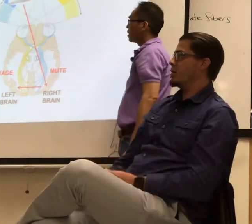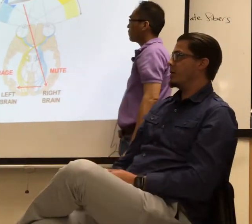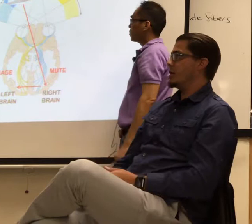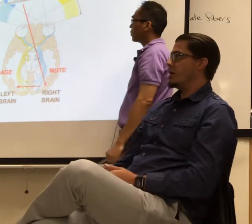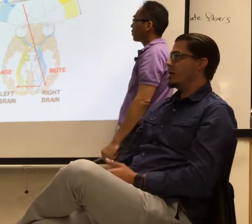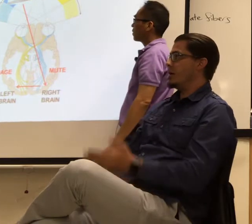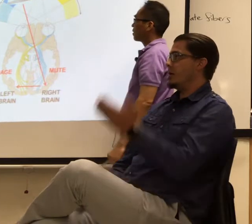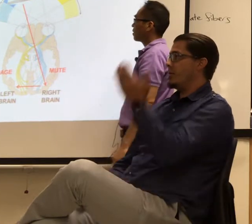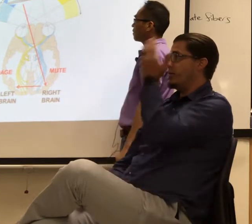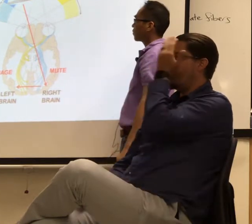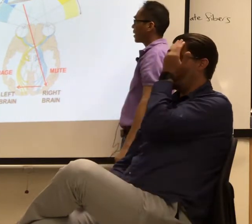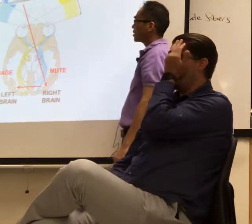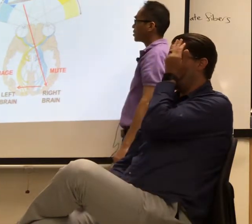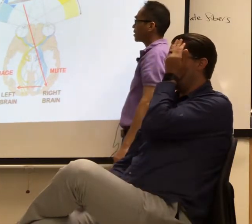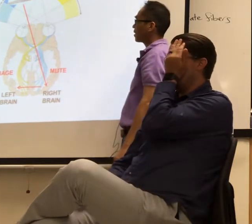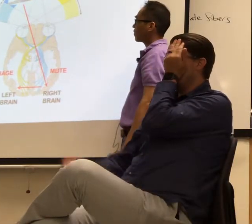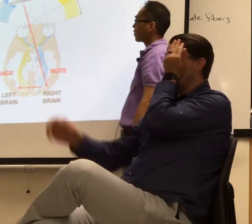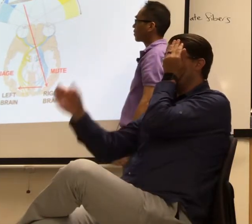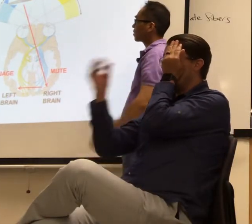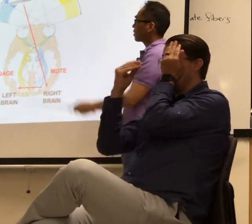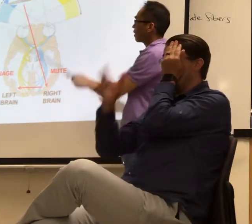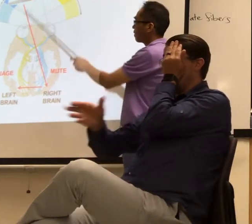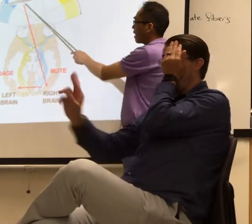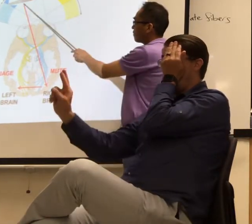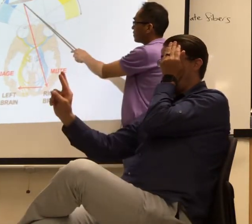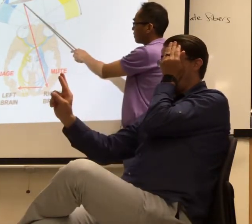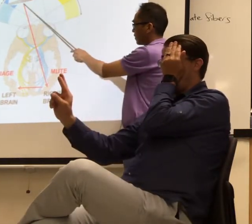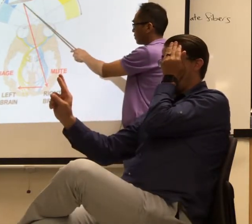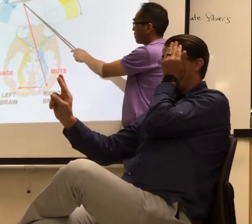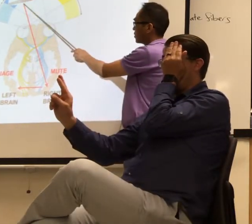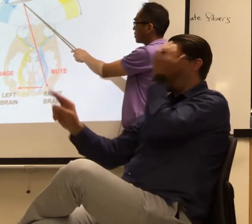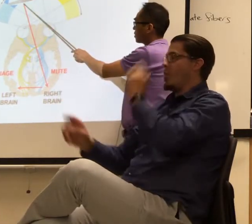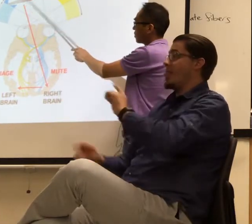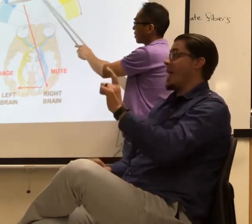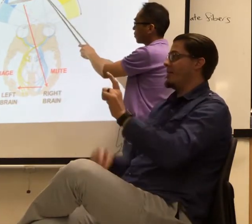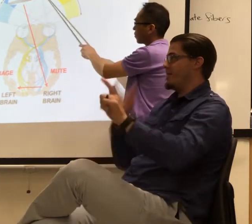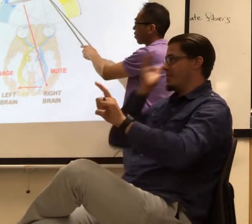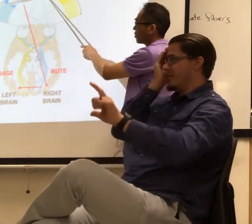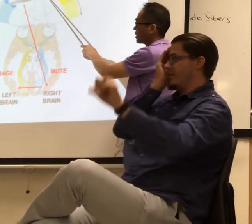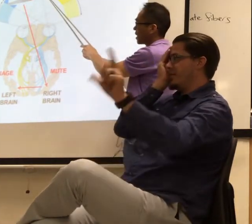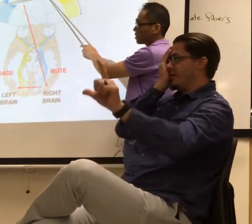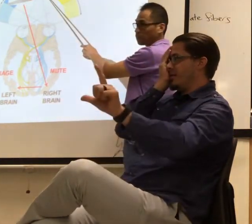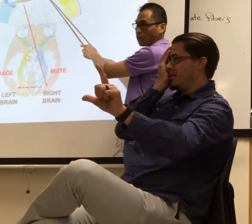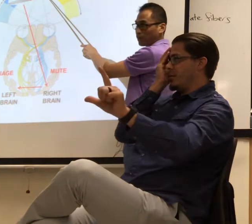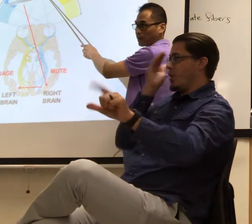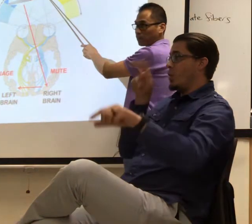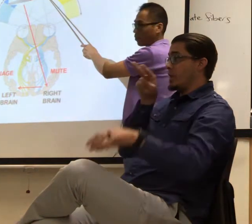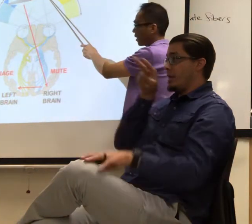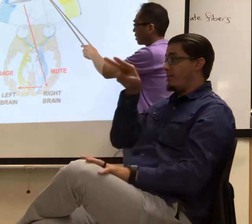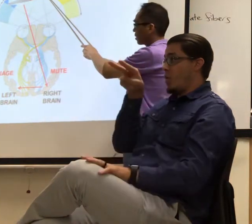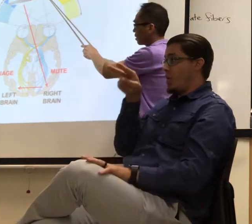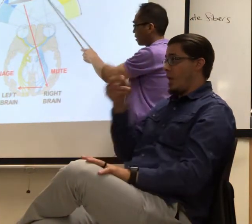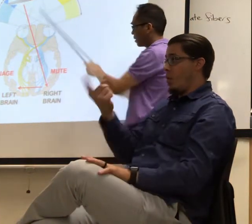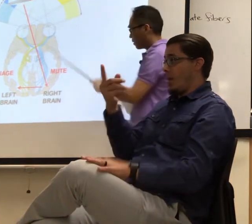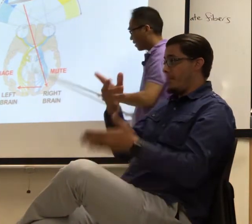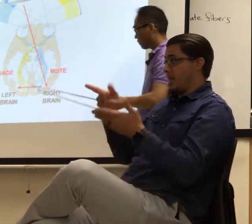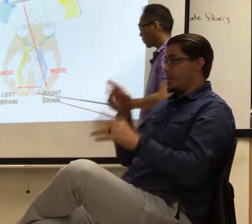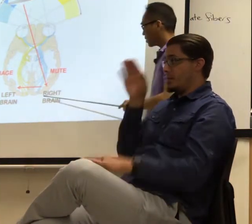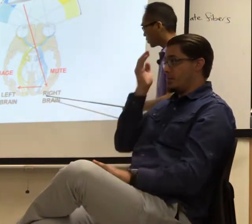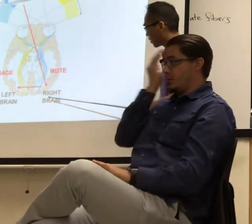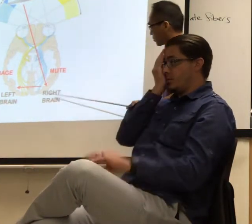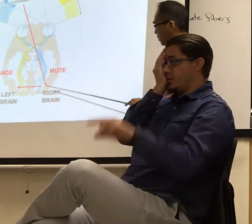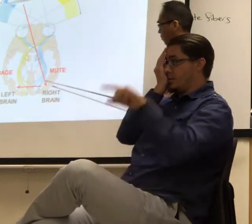However, if you put the information in their left field of vision, remember they're always gazing forward at a point,